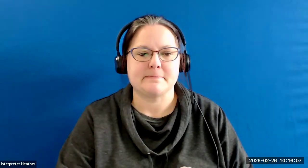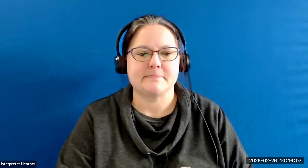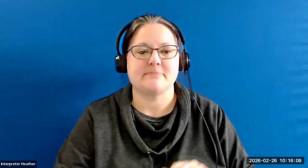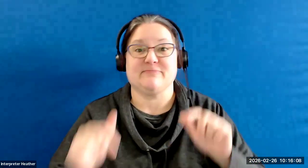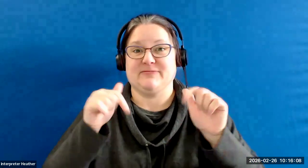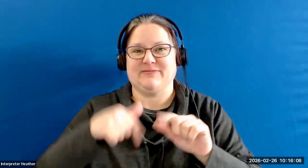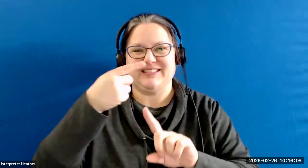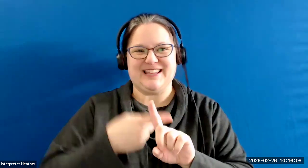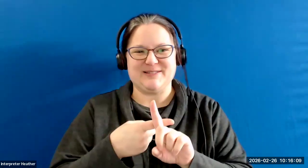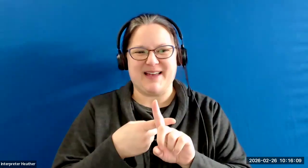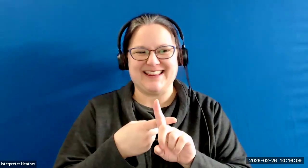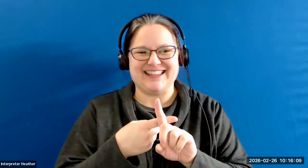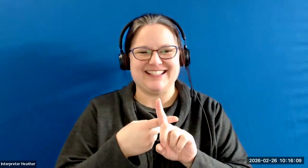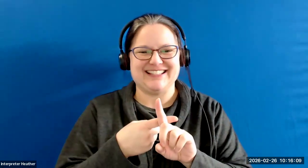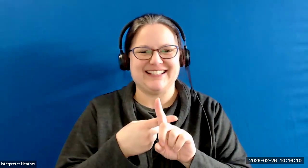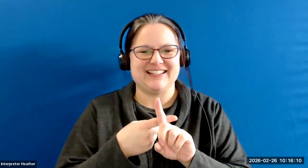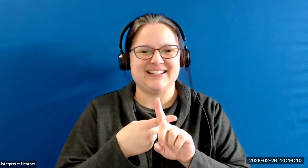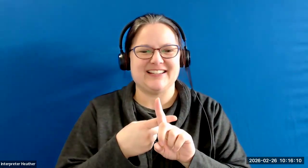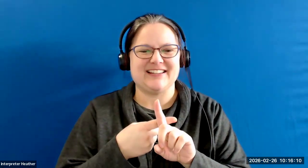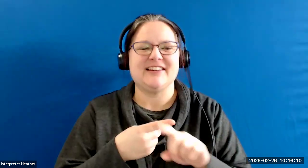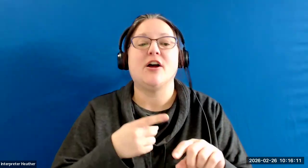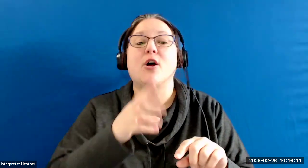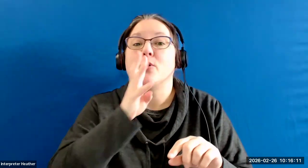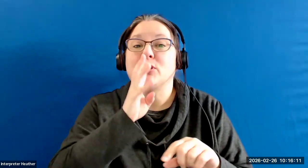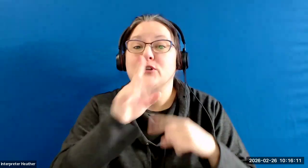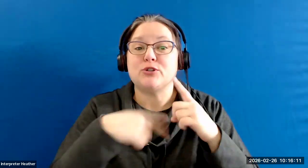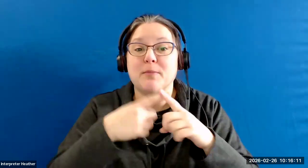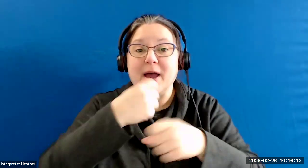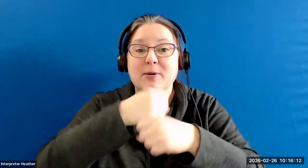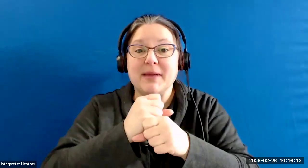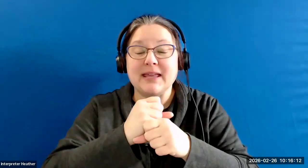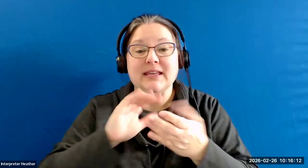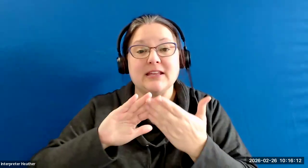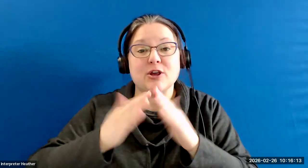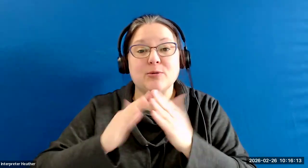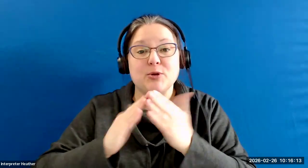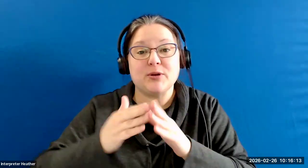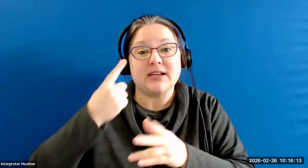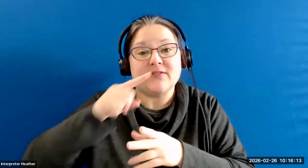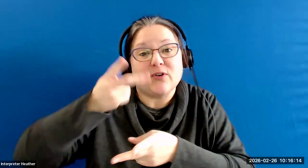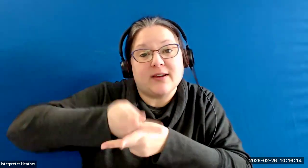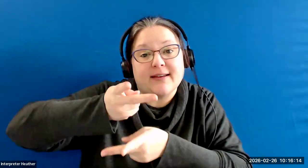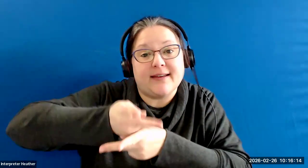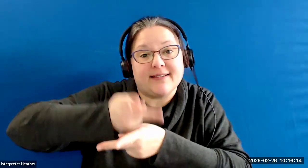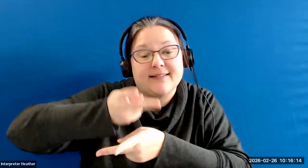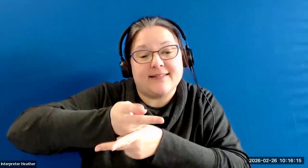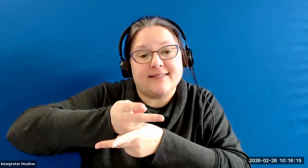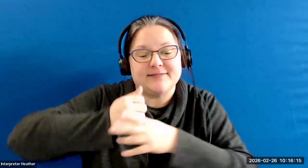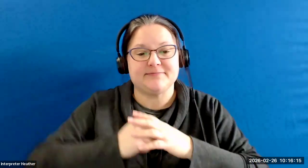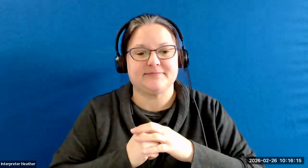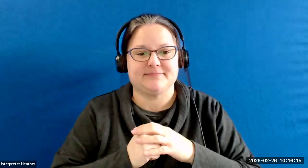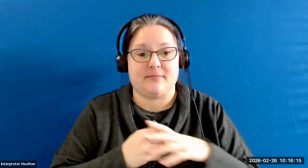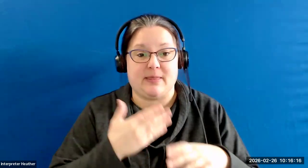This month, we're talking about creating communities of care. And one of the